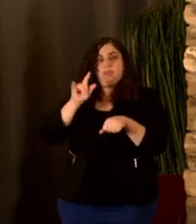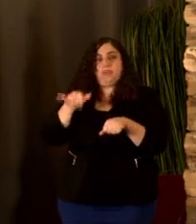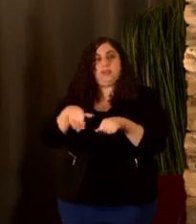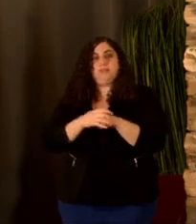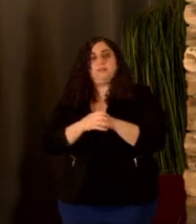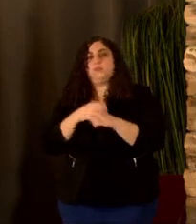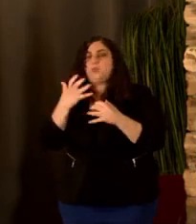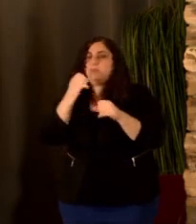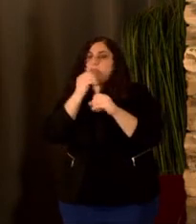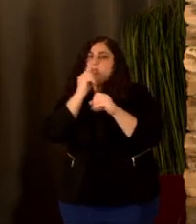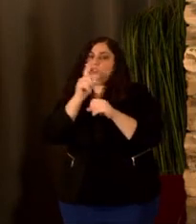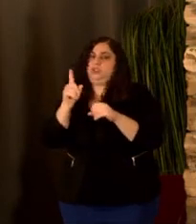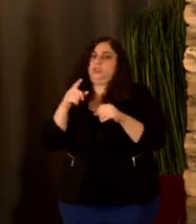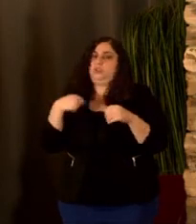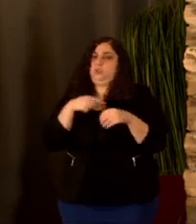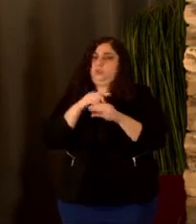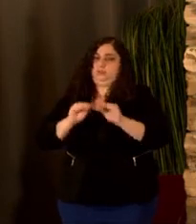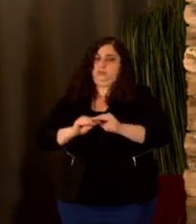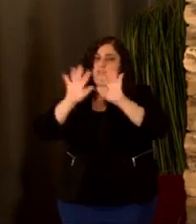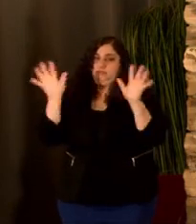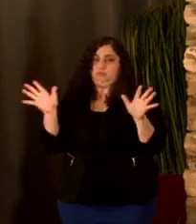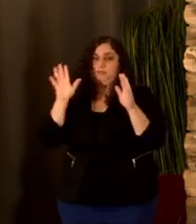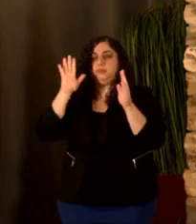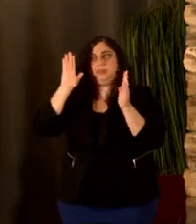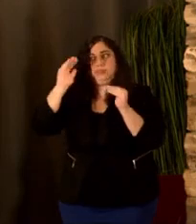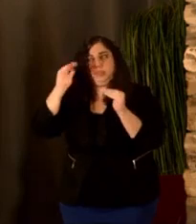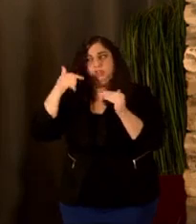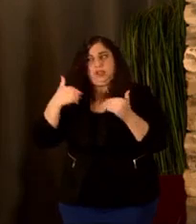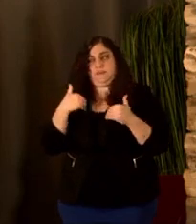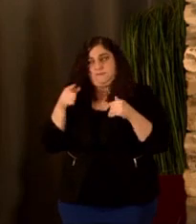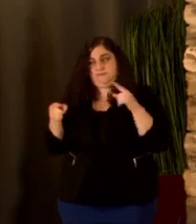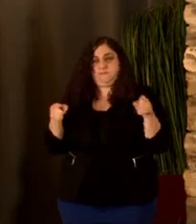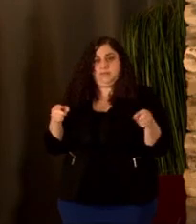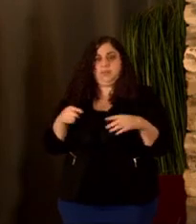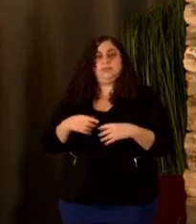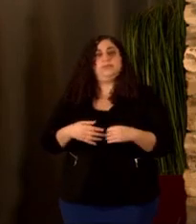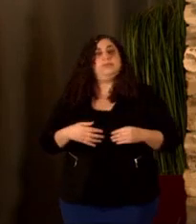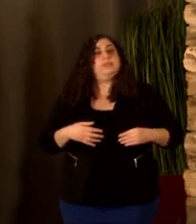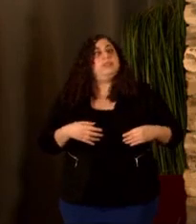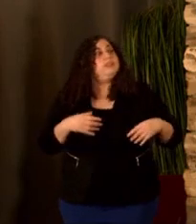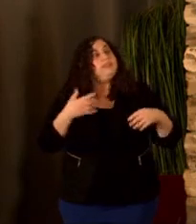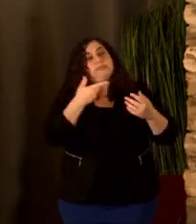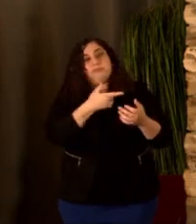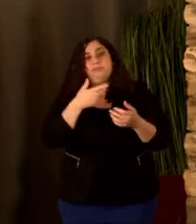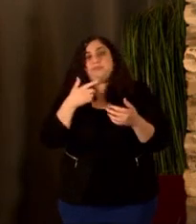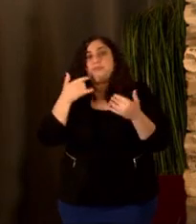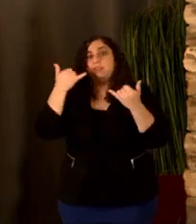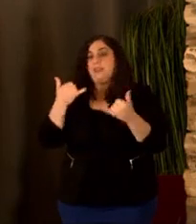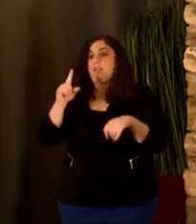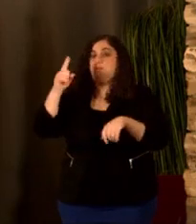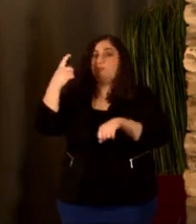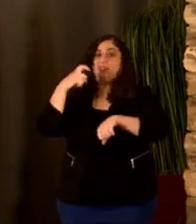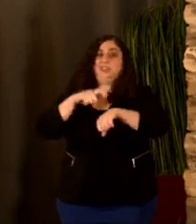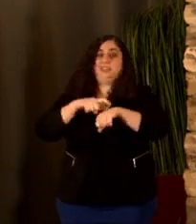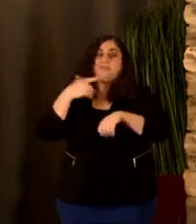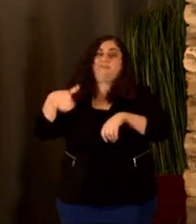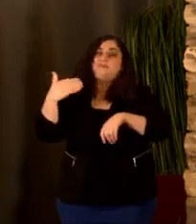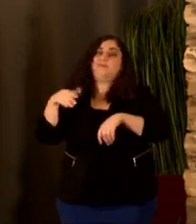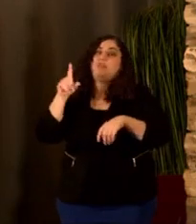minimum expectation. So $1 billion is the historic investment the state of California had made in the